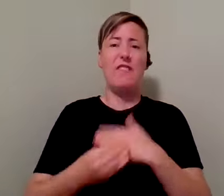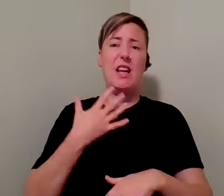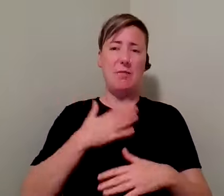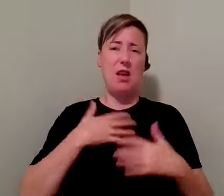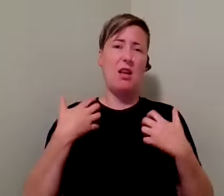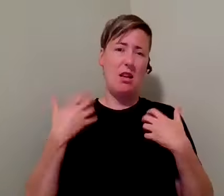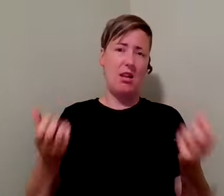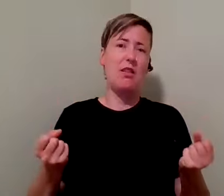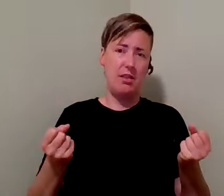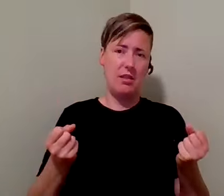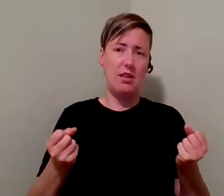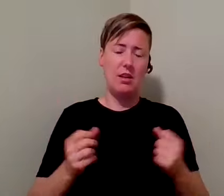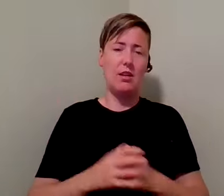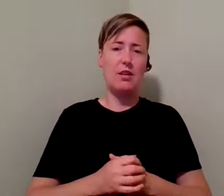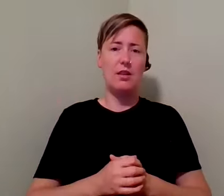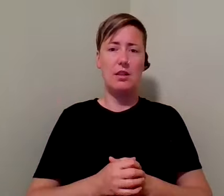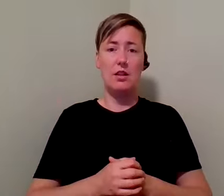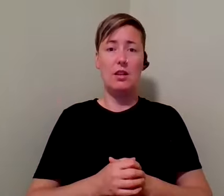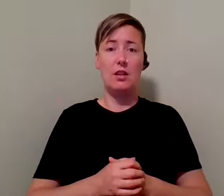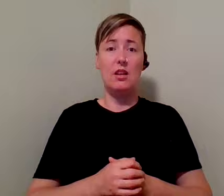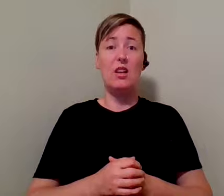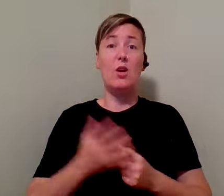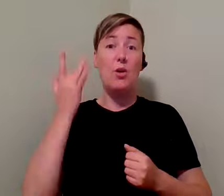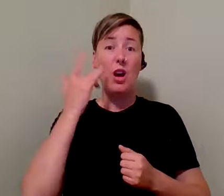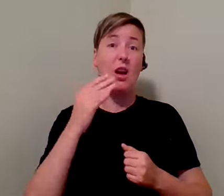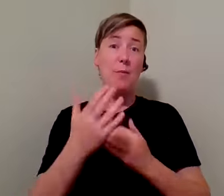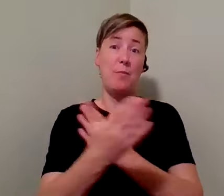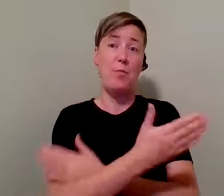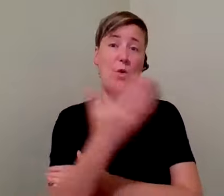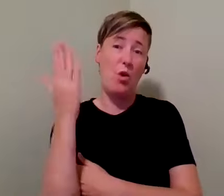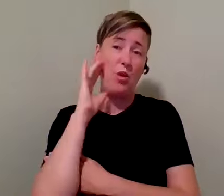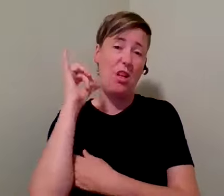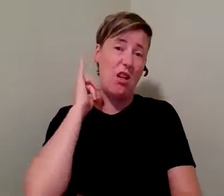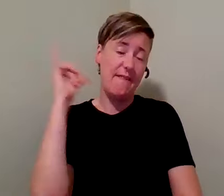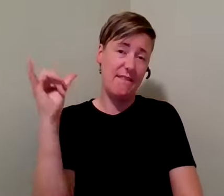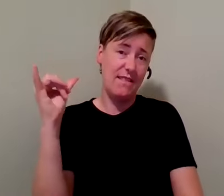because now I started to wake up hungover and sometimes, hair of the dog or,